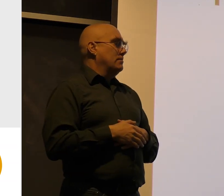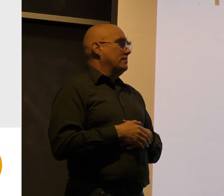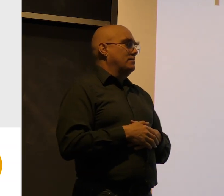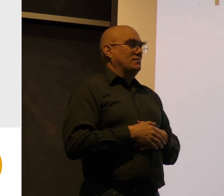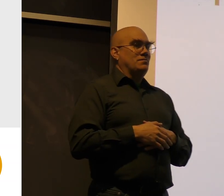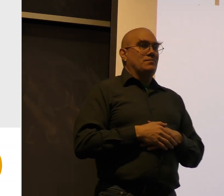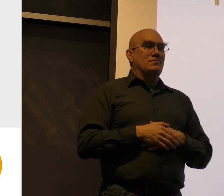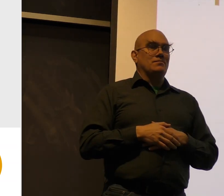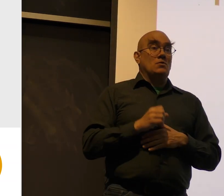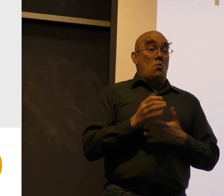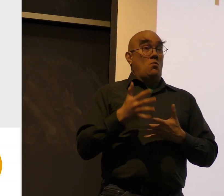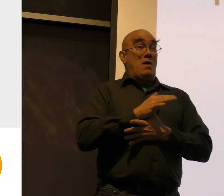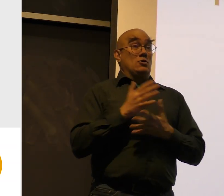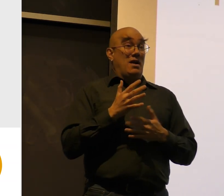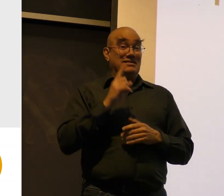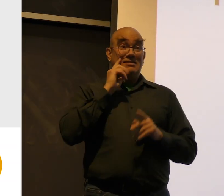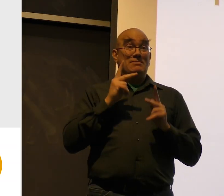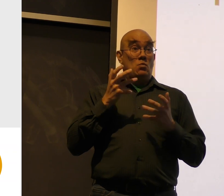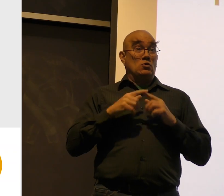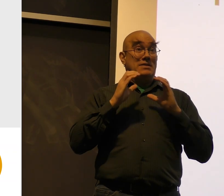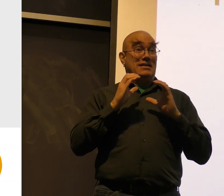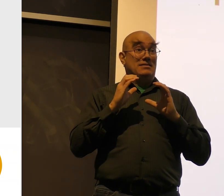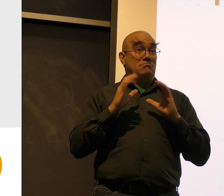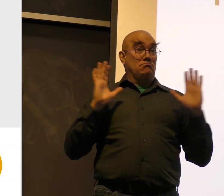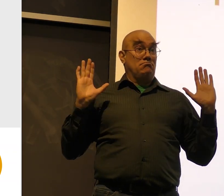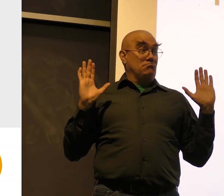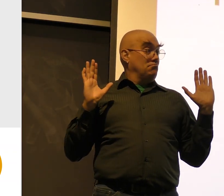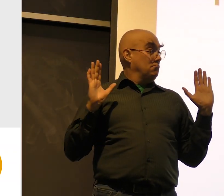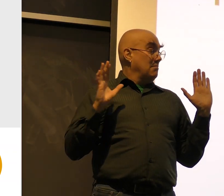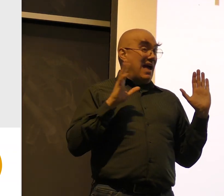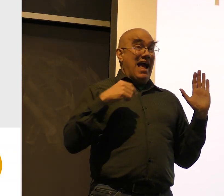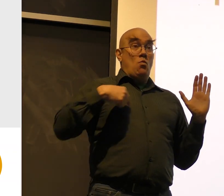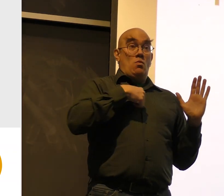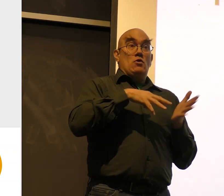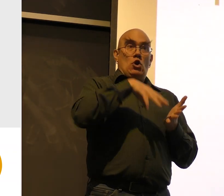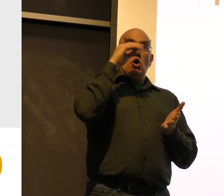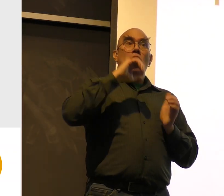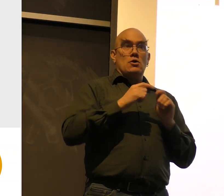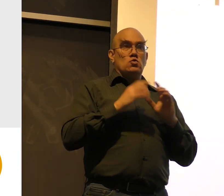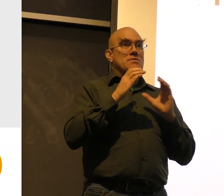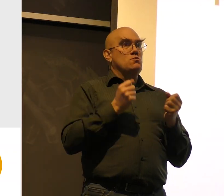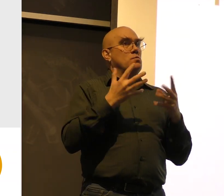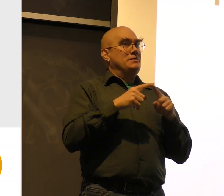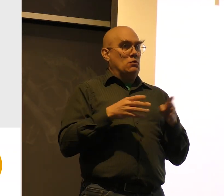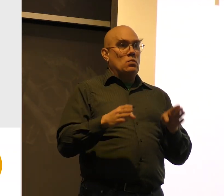to speak, they'll do better. So the priorities is down to how deaf people should communicate, and we have learned